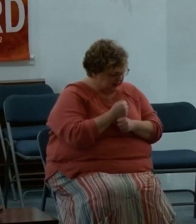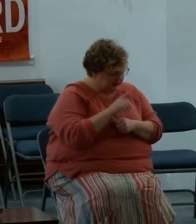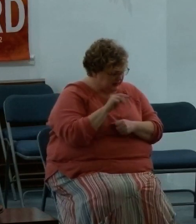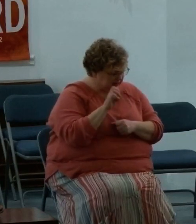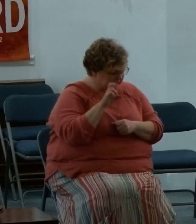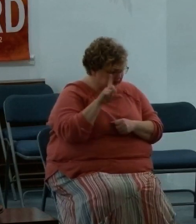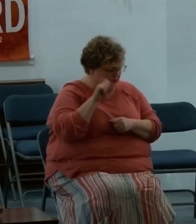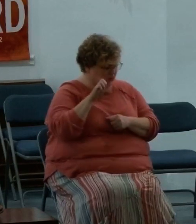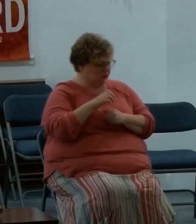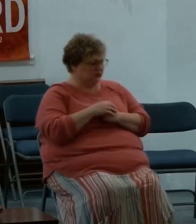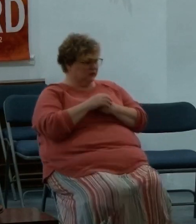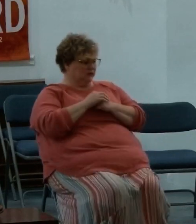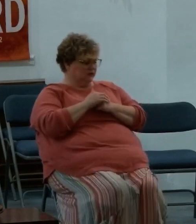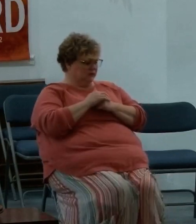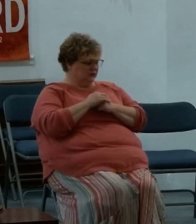right?